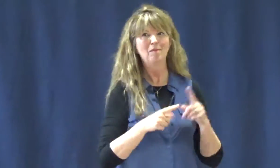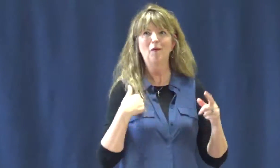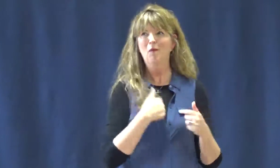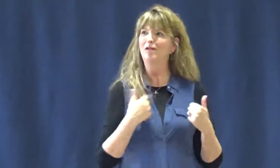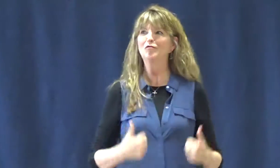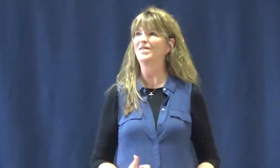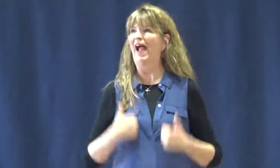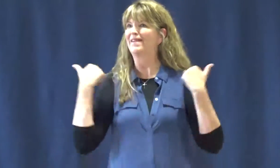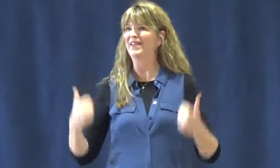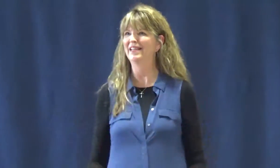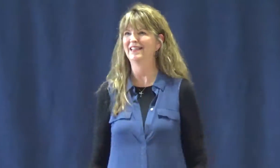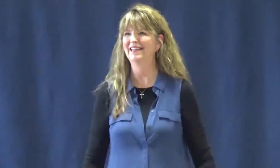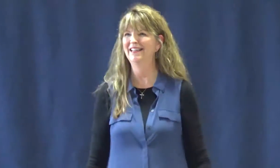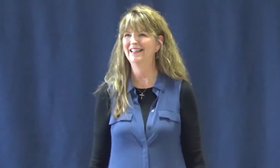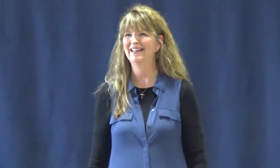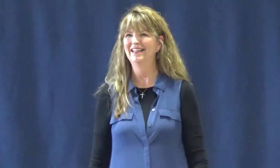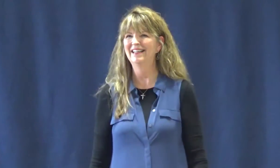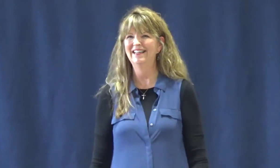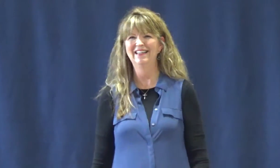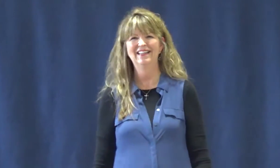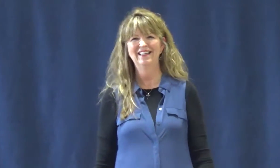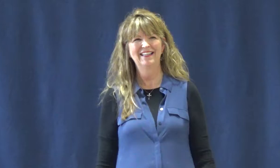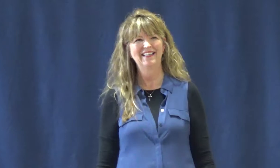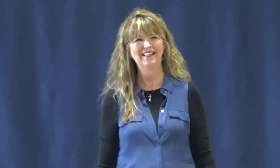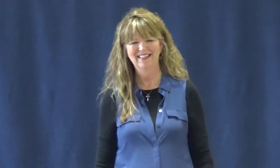wide awake, but here we are, we survived it.